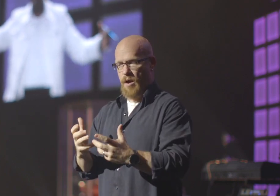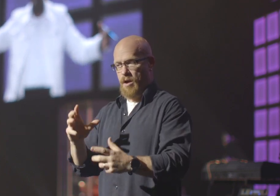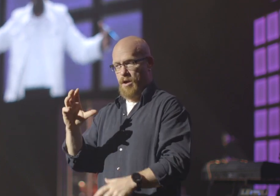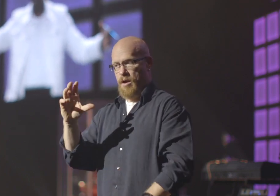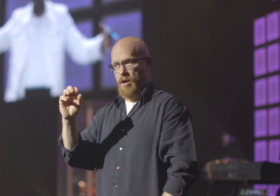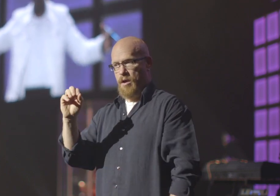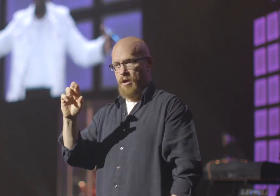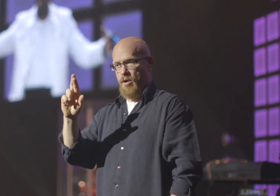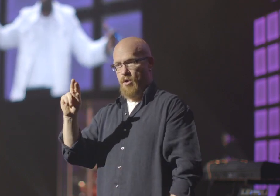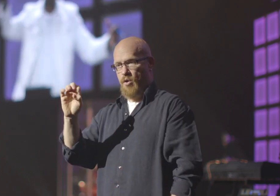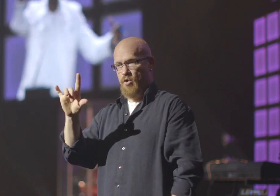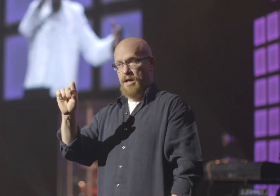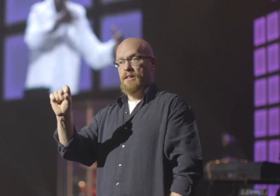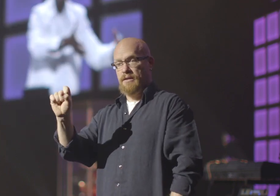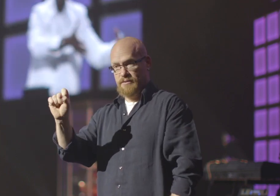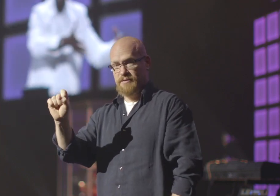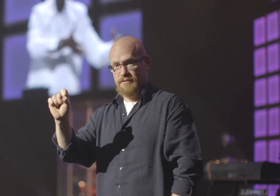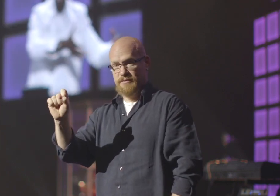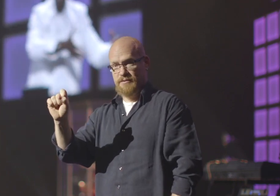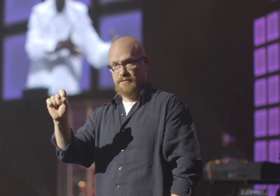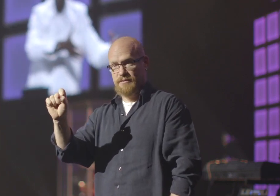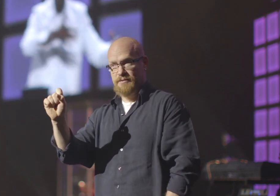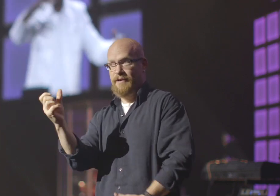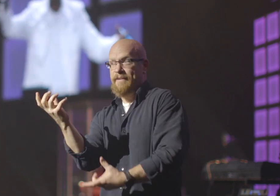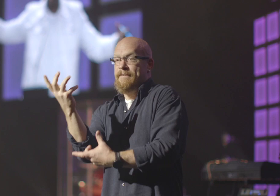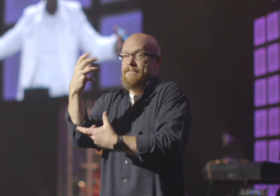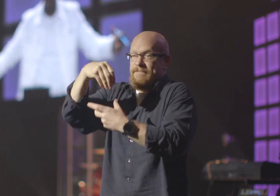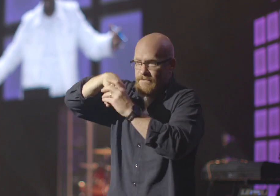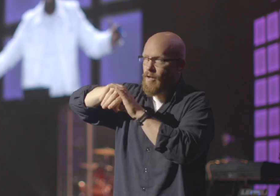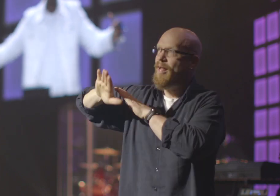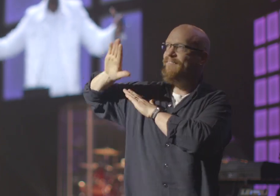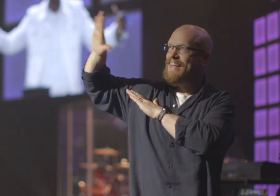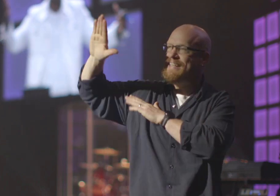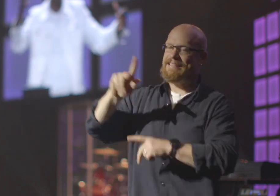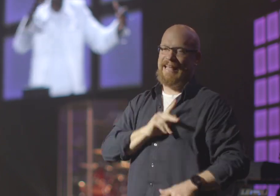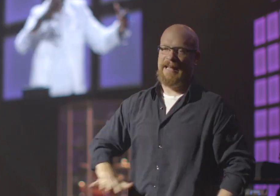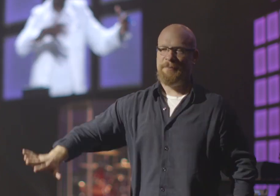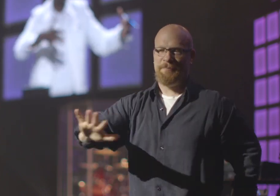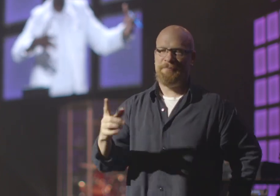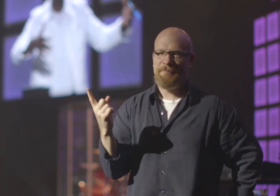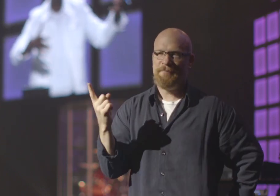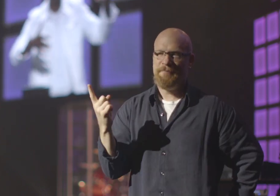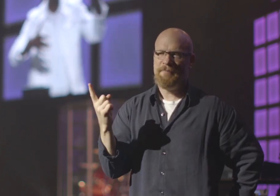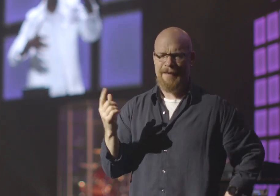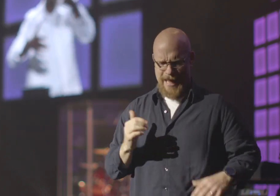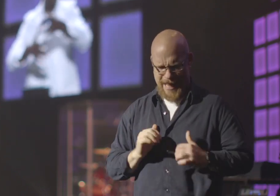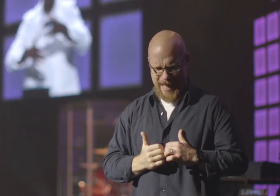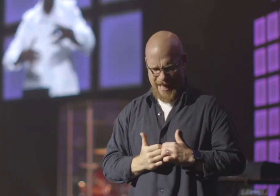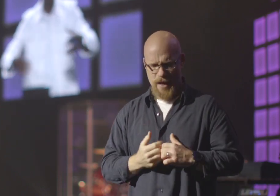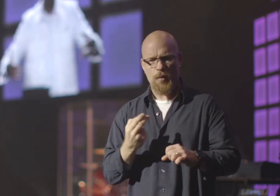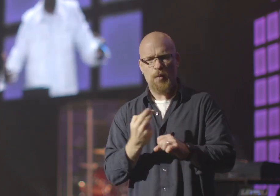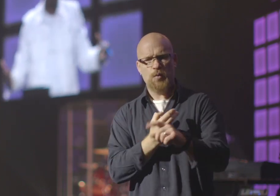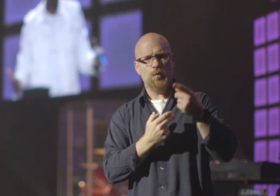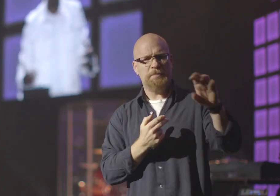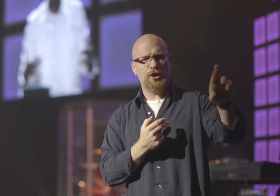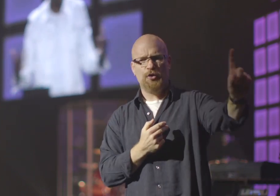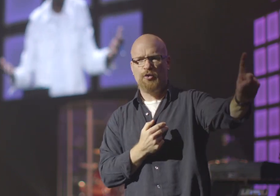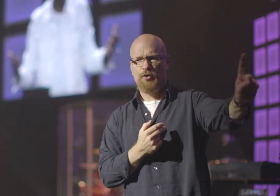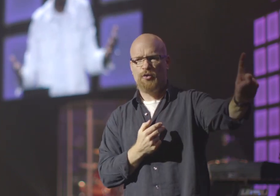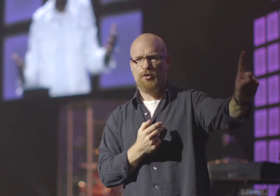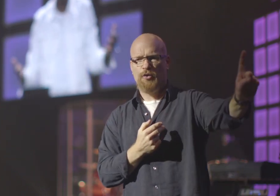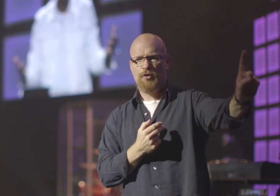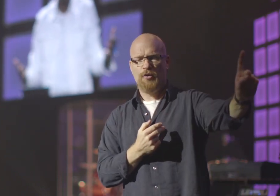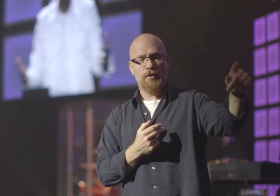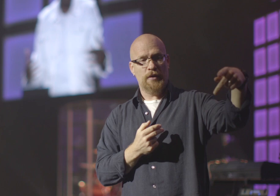Cornelius, far as getting him into God's kingdom. So how is he going to do it? Well, he's going to do it through using Peter. So Peter, you